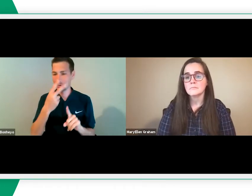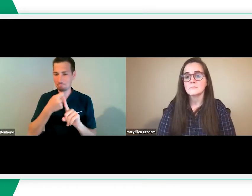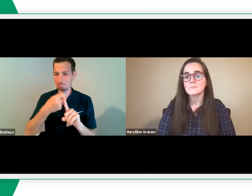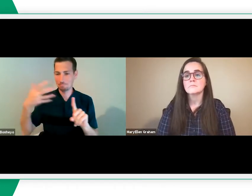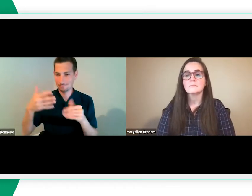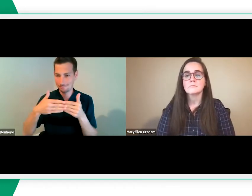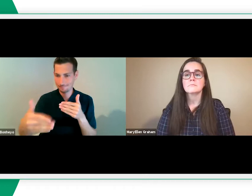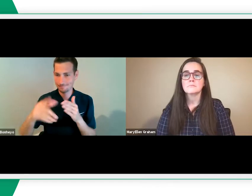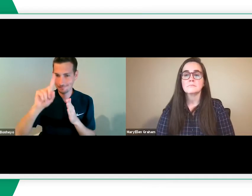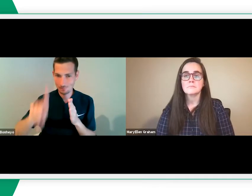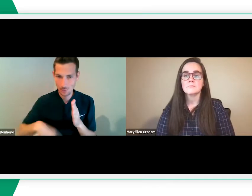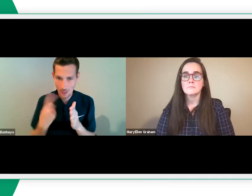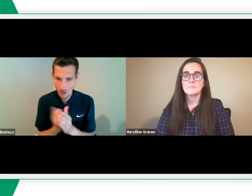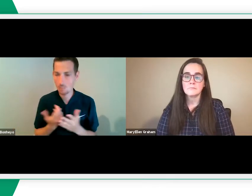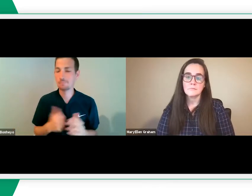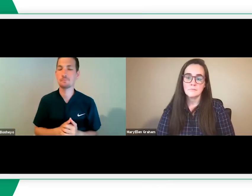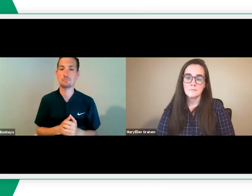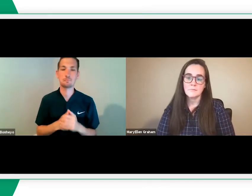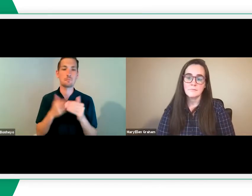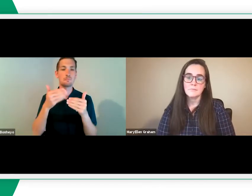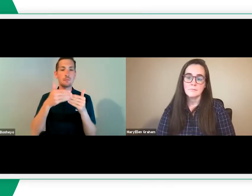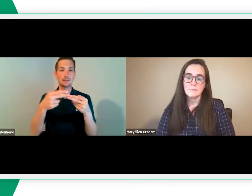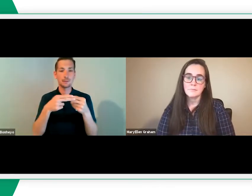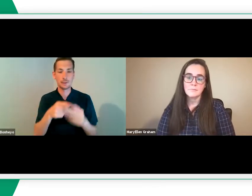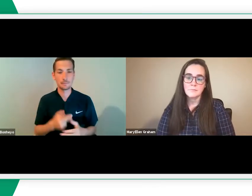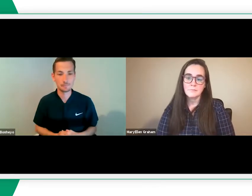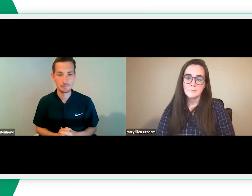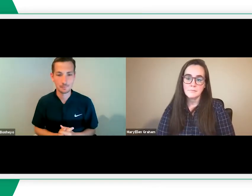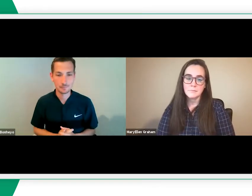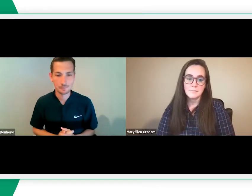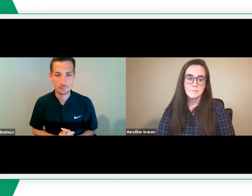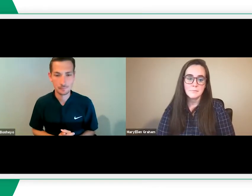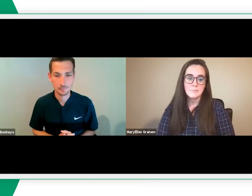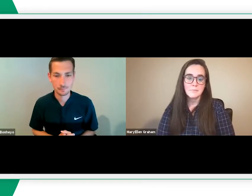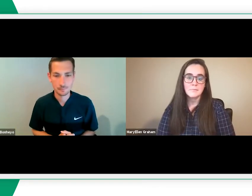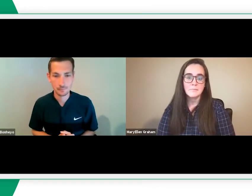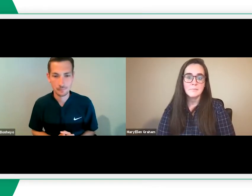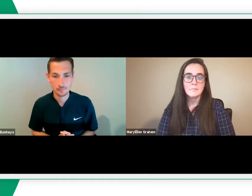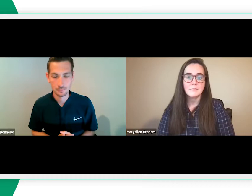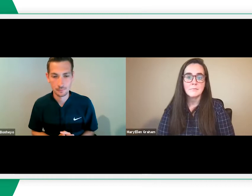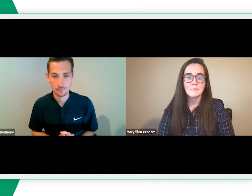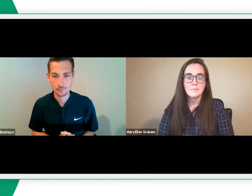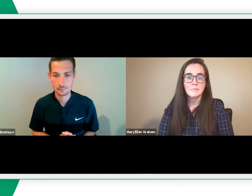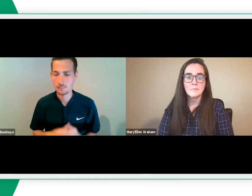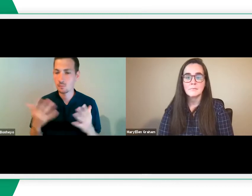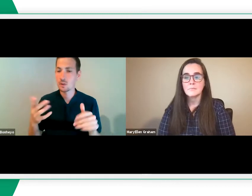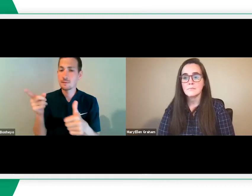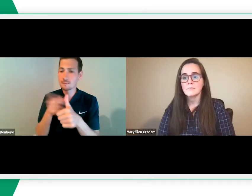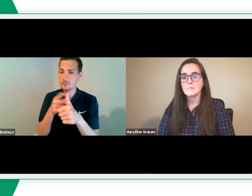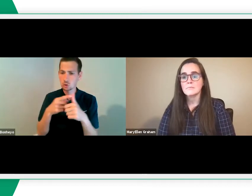Track. What that means you'll see in the next hour. Next slide, please.